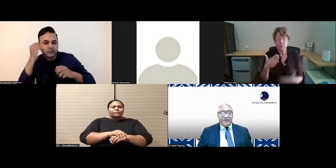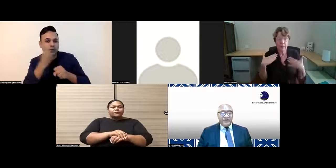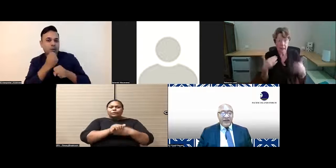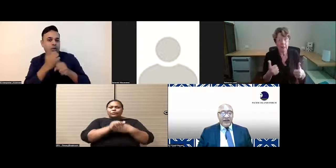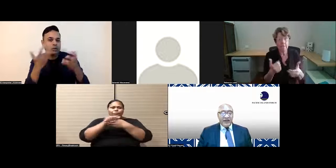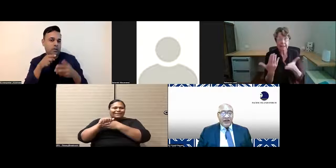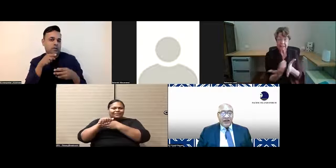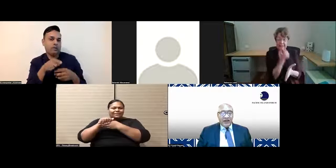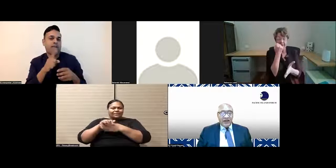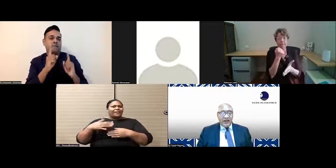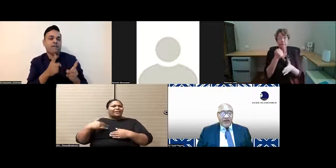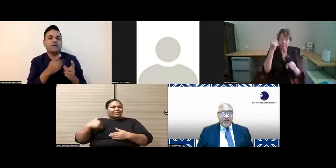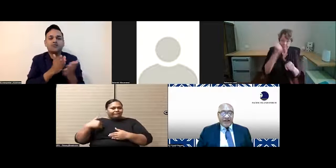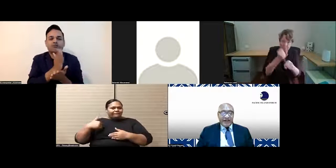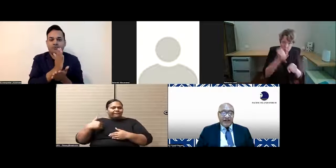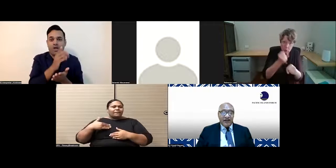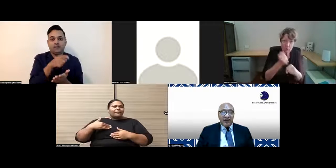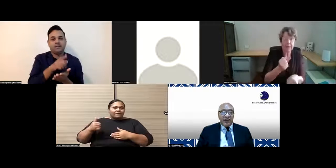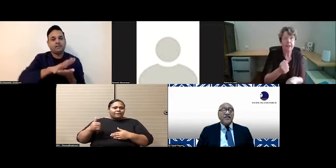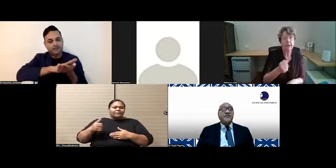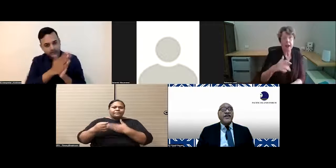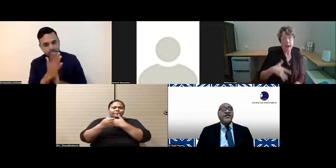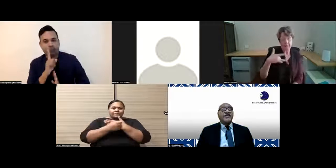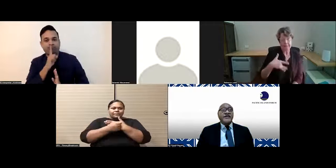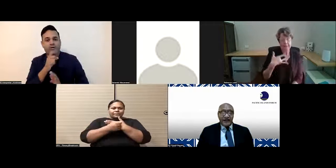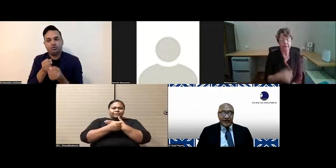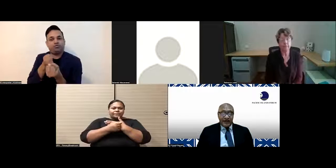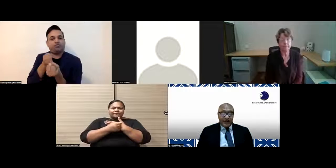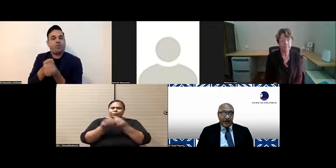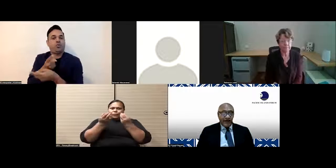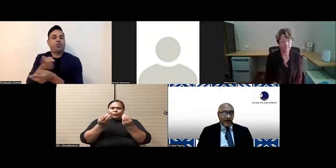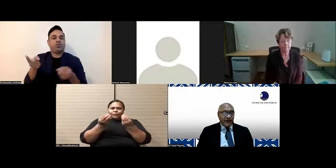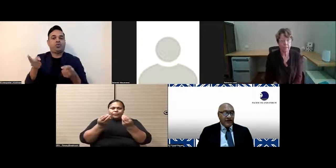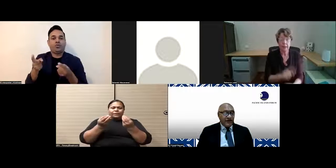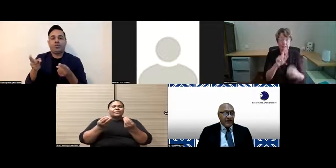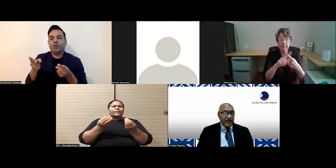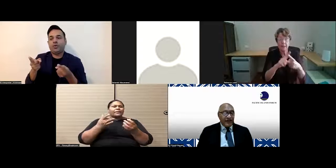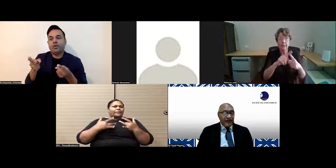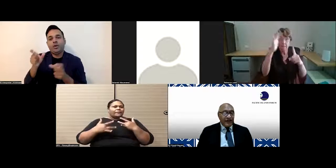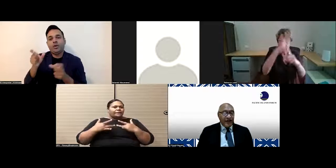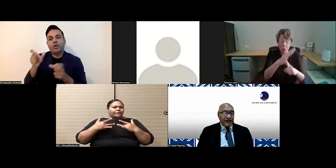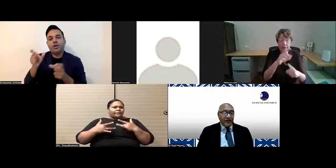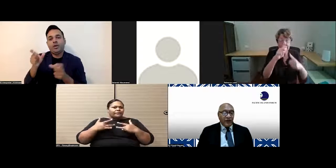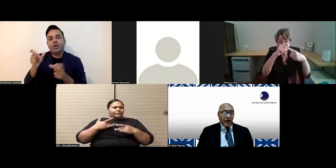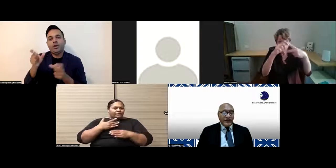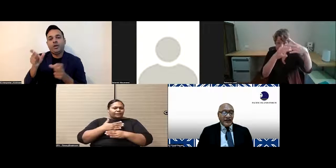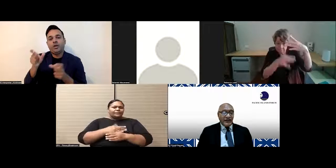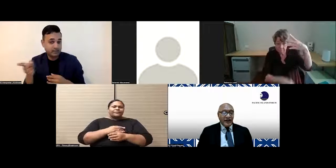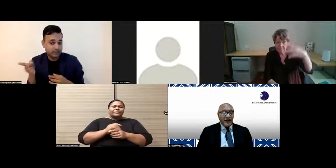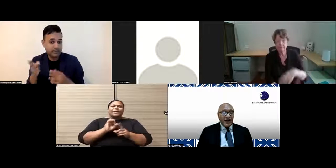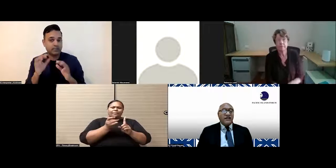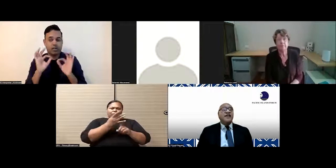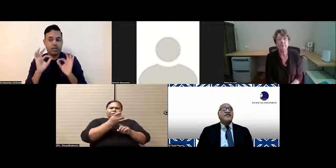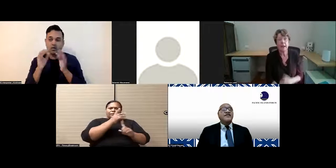lives. There are still key priorities, such as receiving national